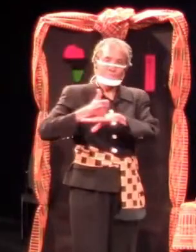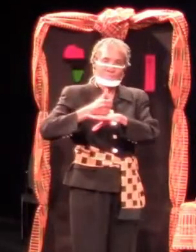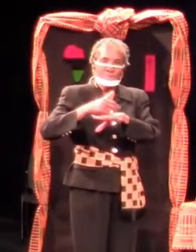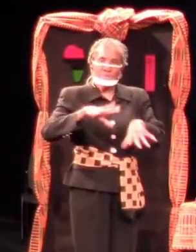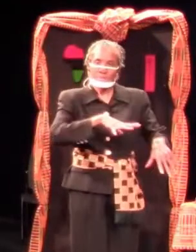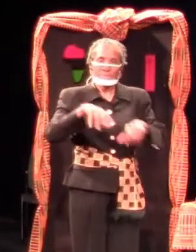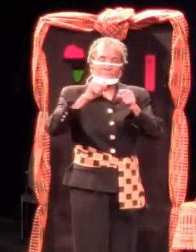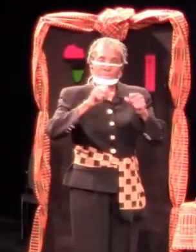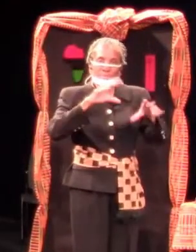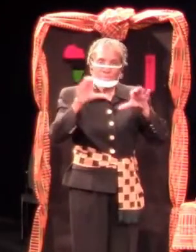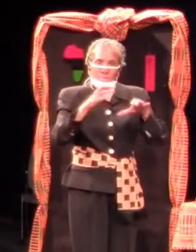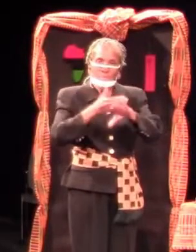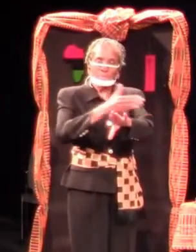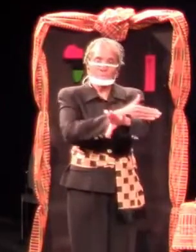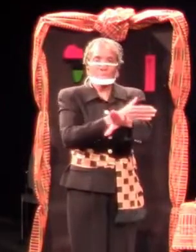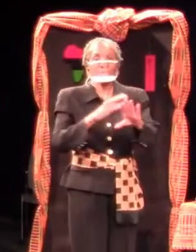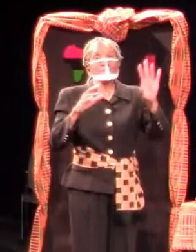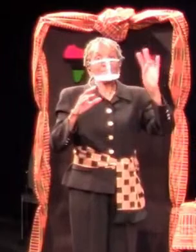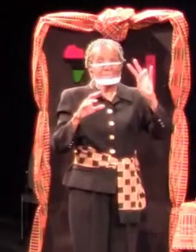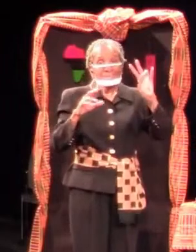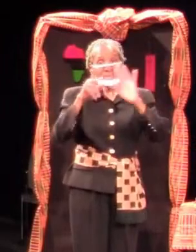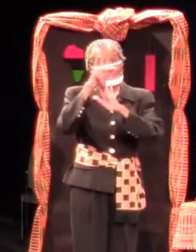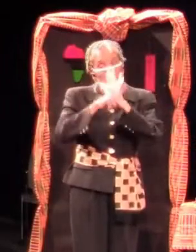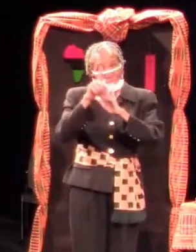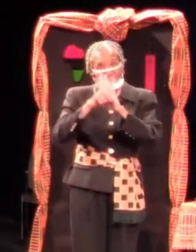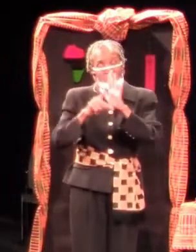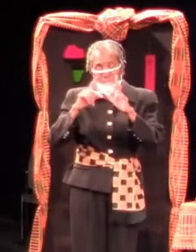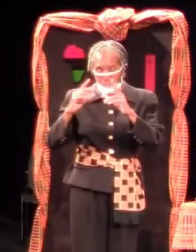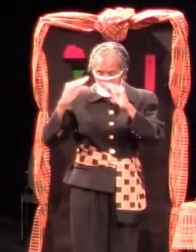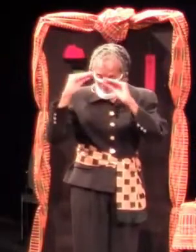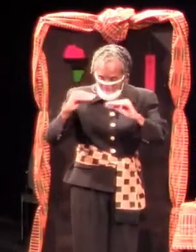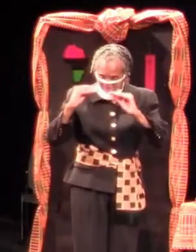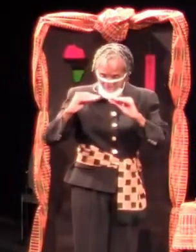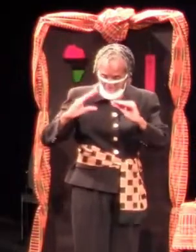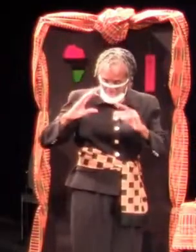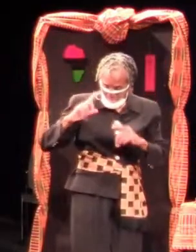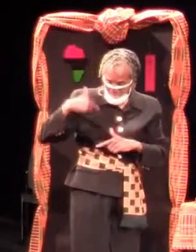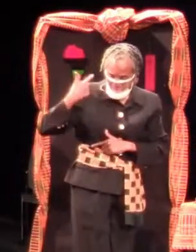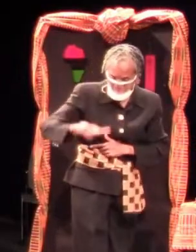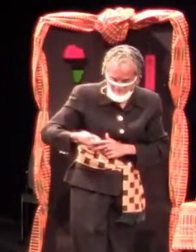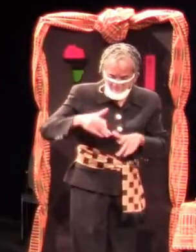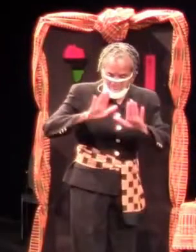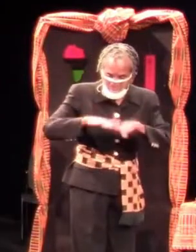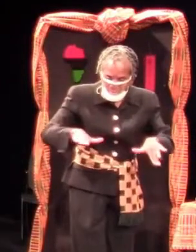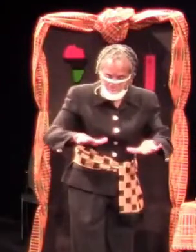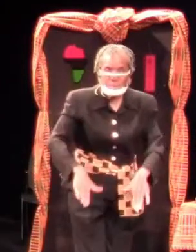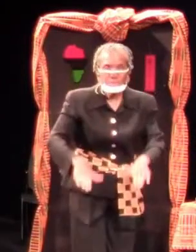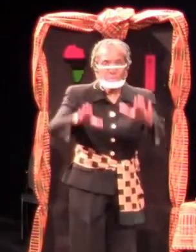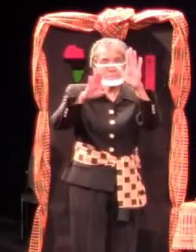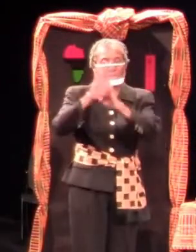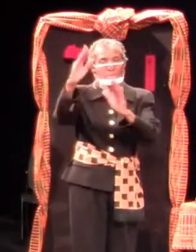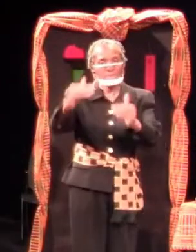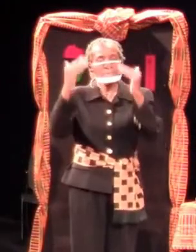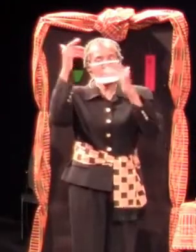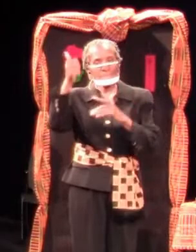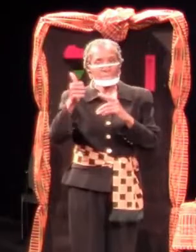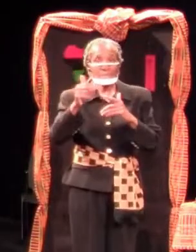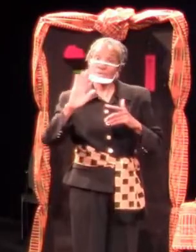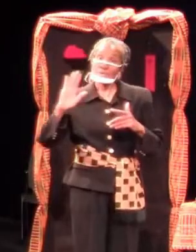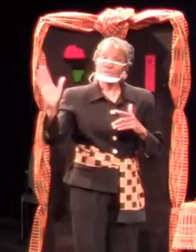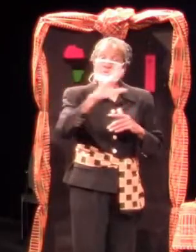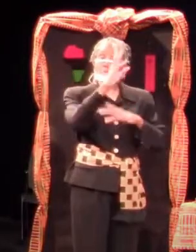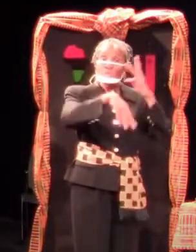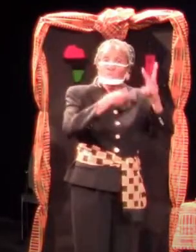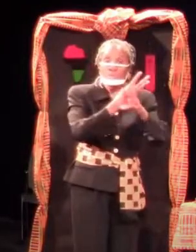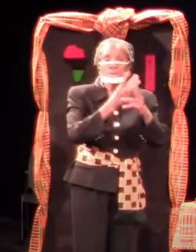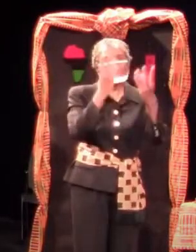Through Kwanzaa, through the 7 principles, you teach the next generation to elevate themselves. It's your world. You just